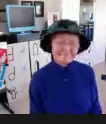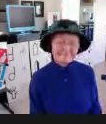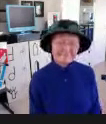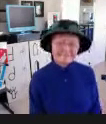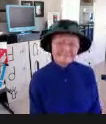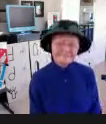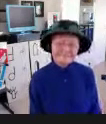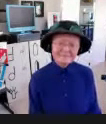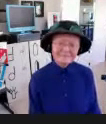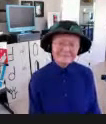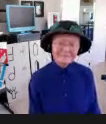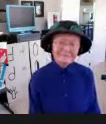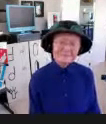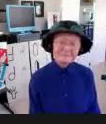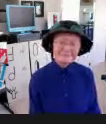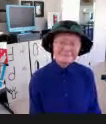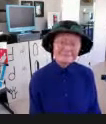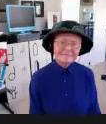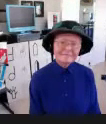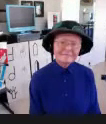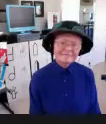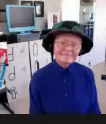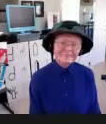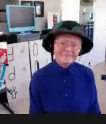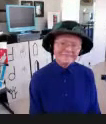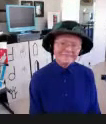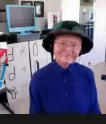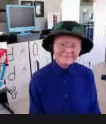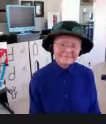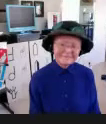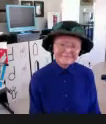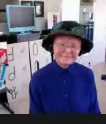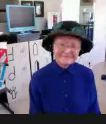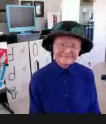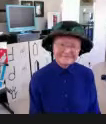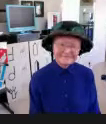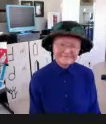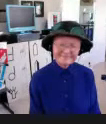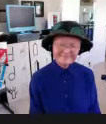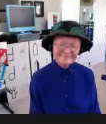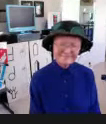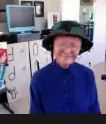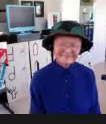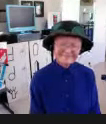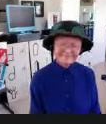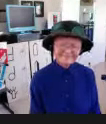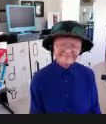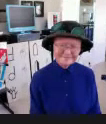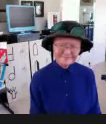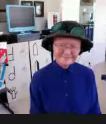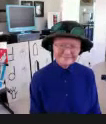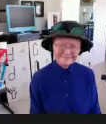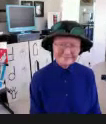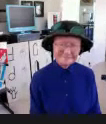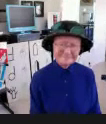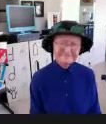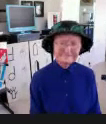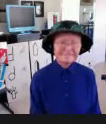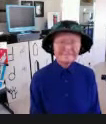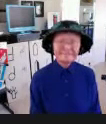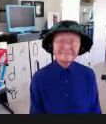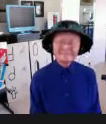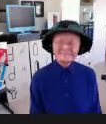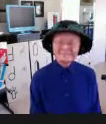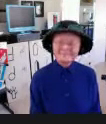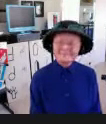is variation. We want to see what is the maximum variation that we can find in sign languages. So that's why we didn't select 15